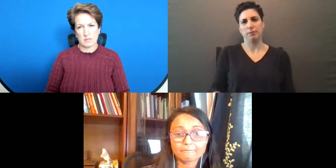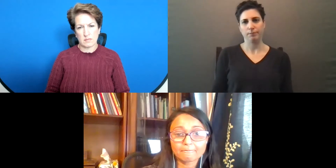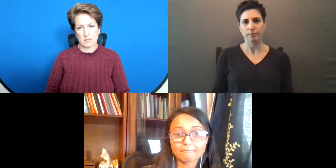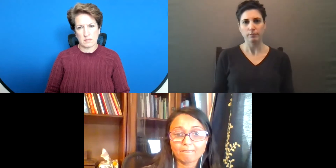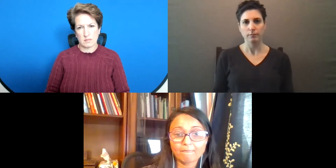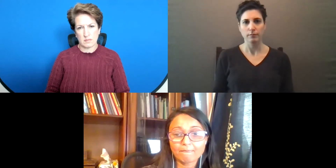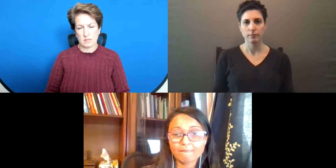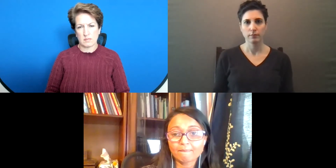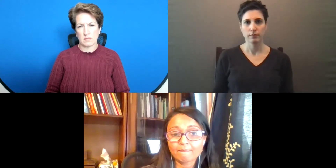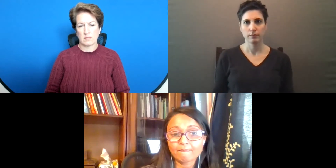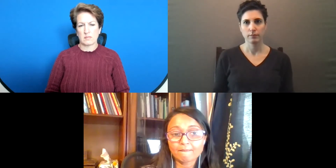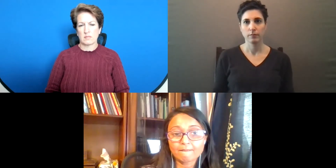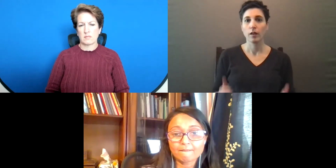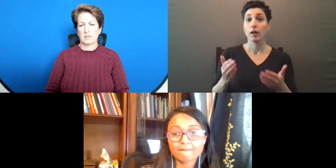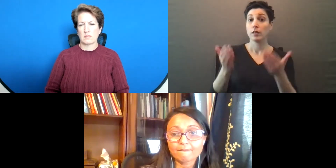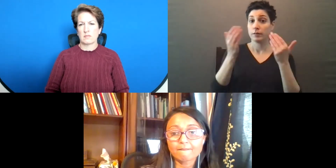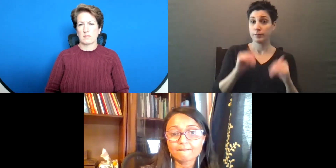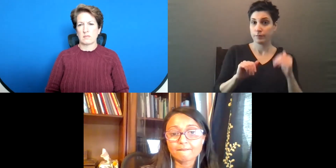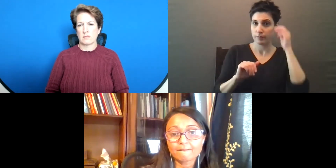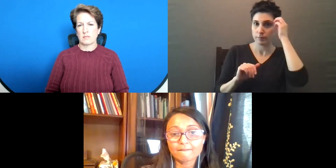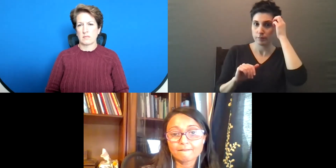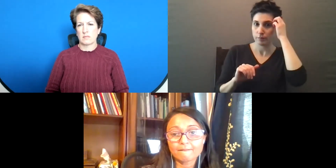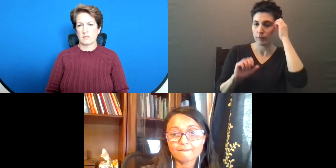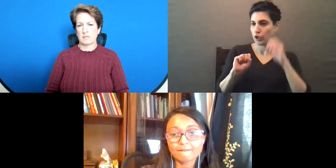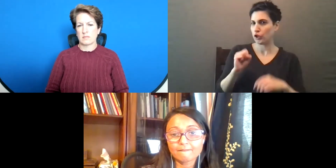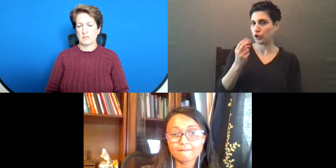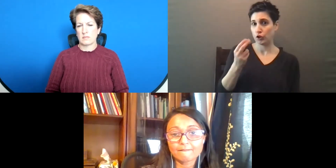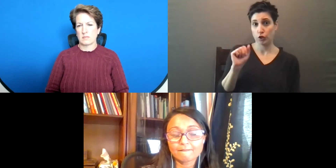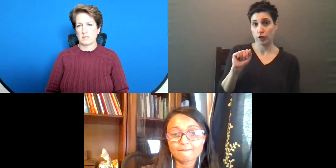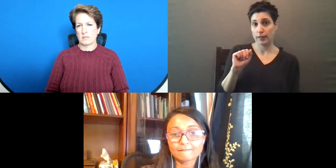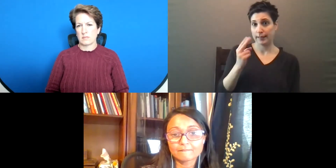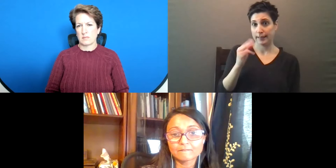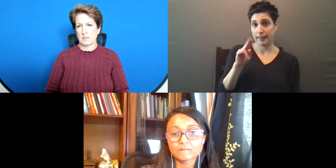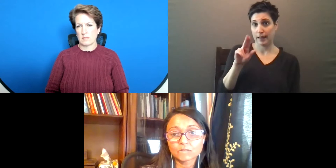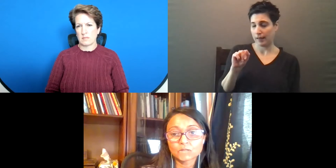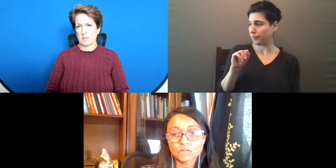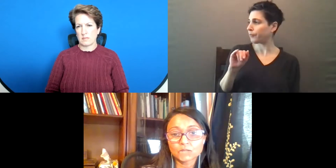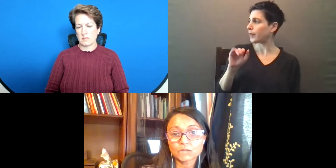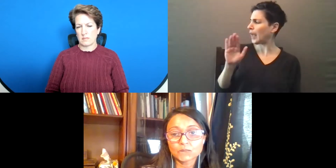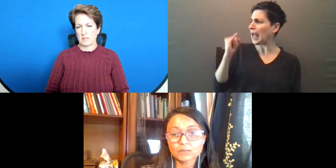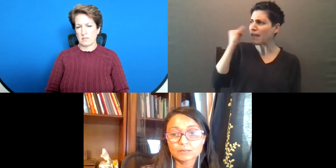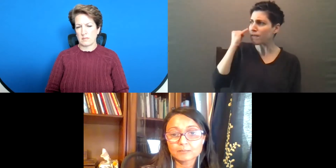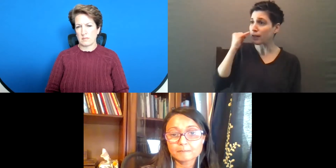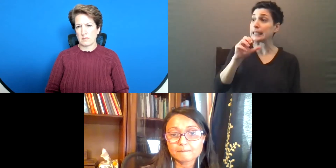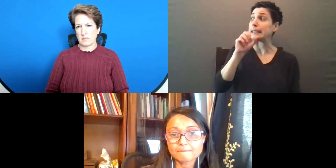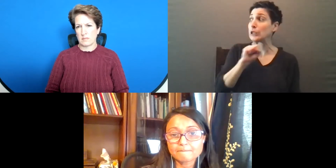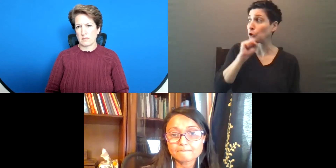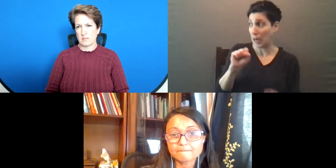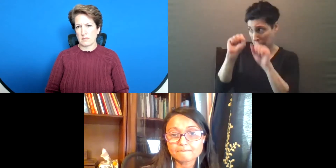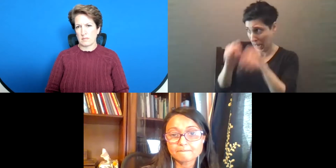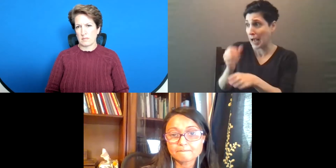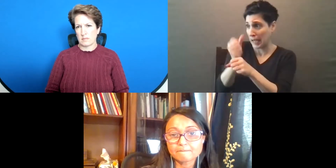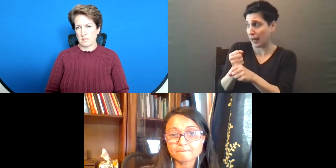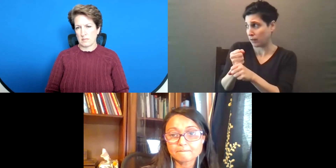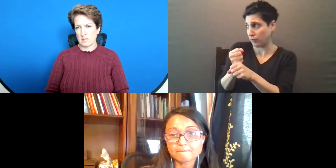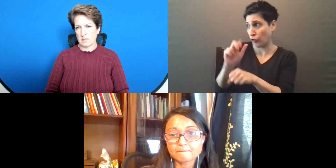One quick follow-up question to that. If a senior is eligible for their third dose, when would they expect to get contacted about